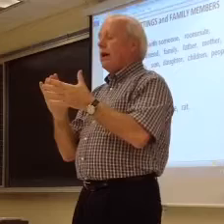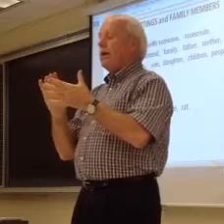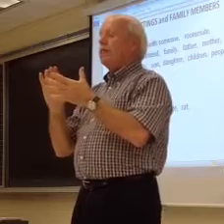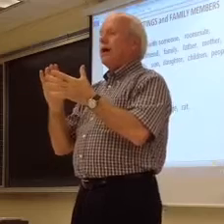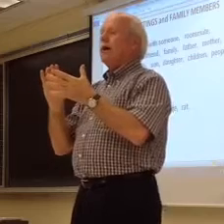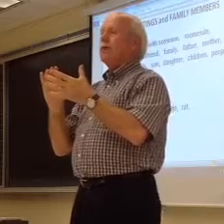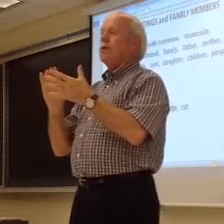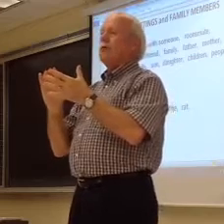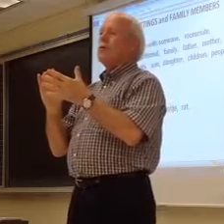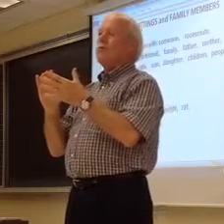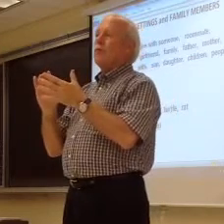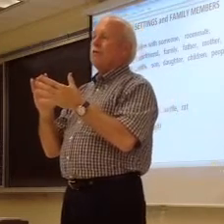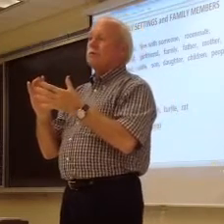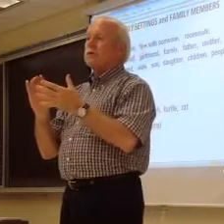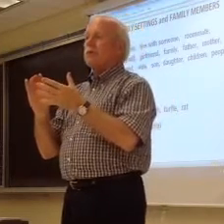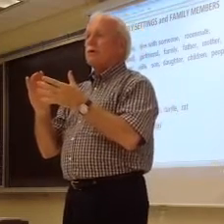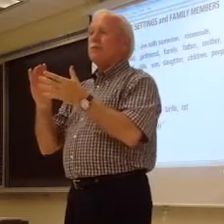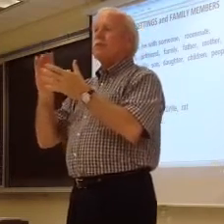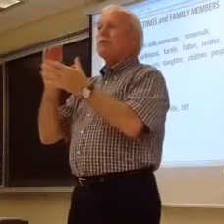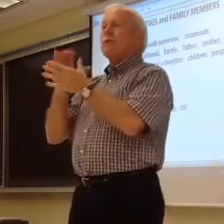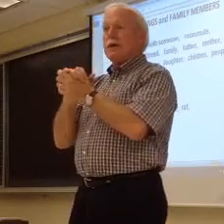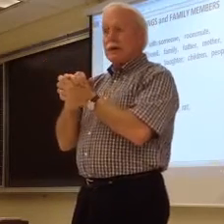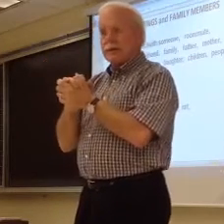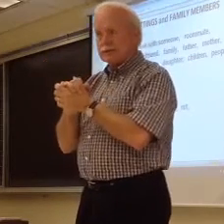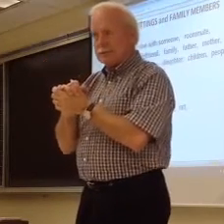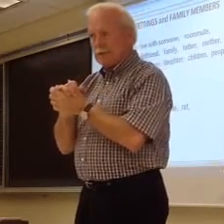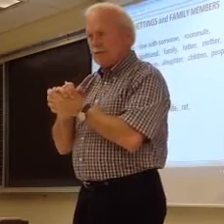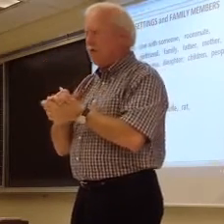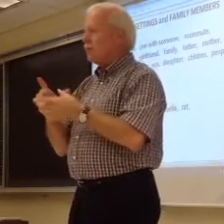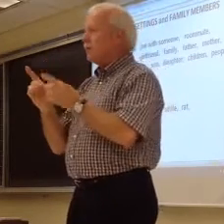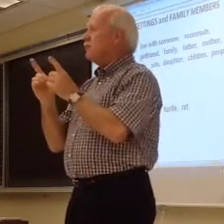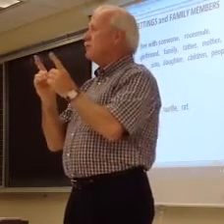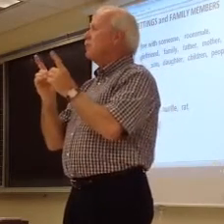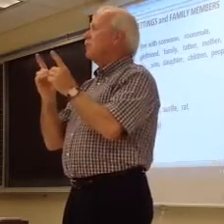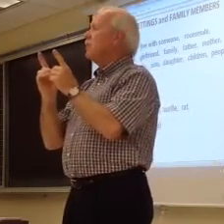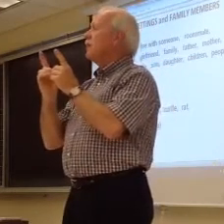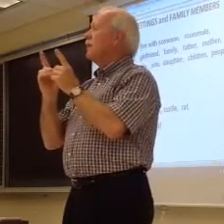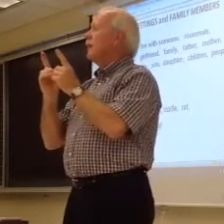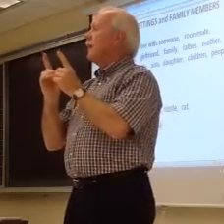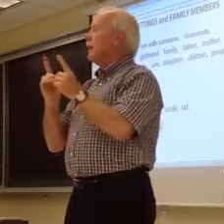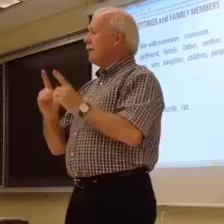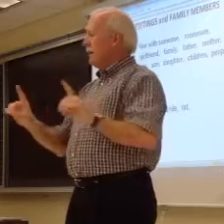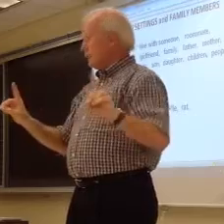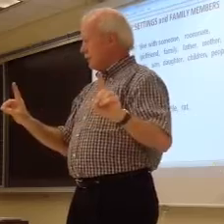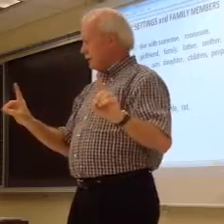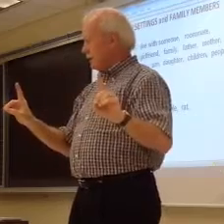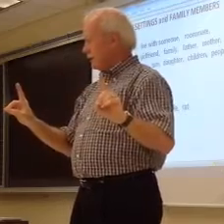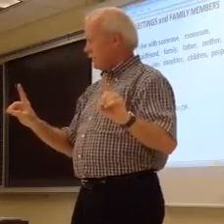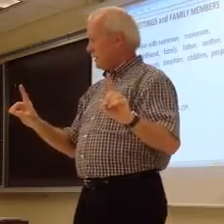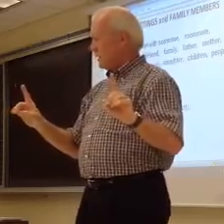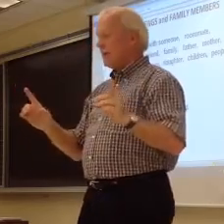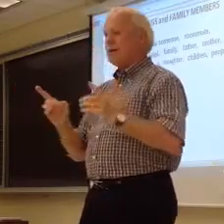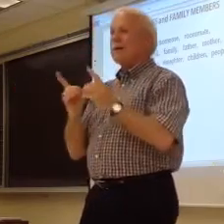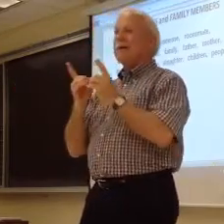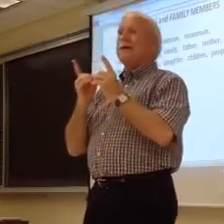And about 40% of the people that do this eventually do this.